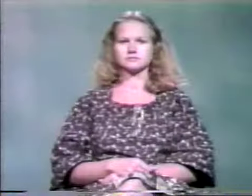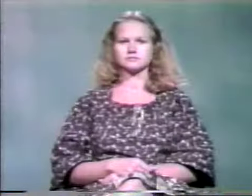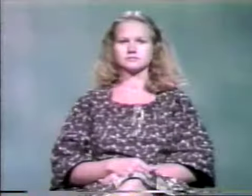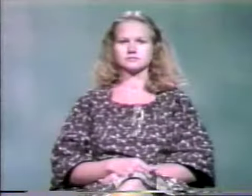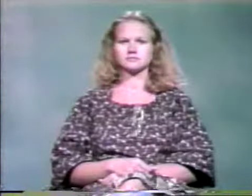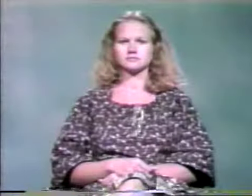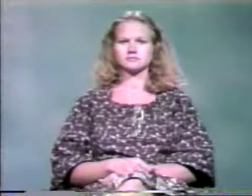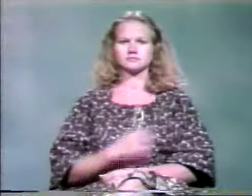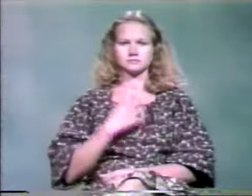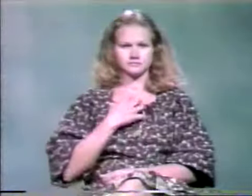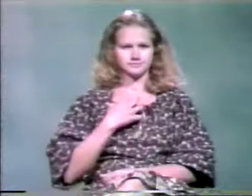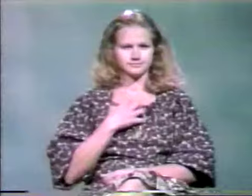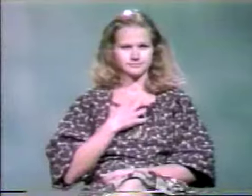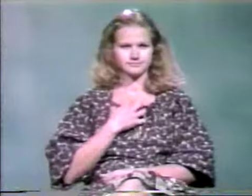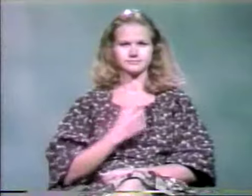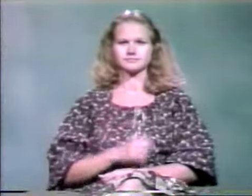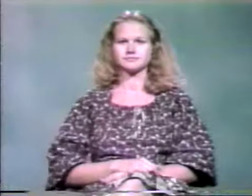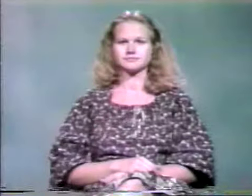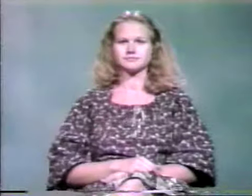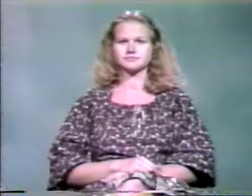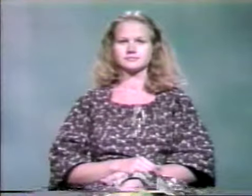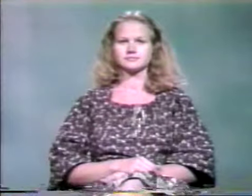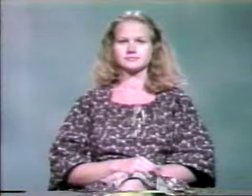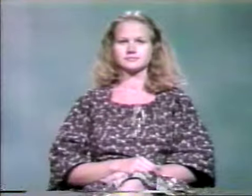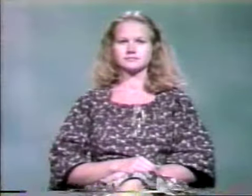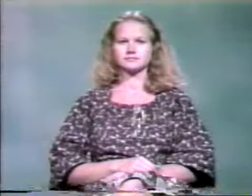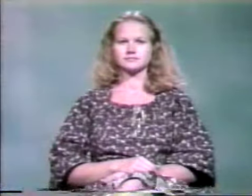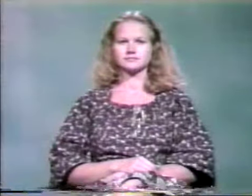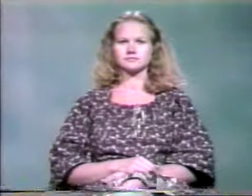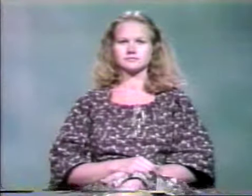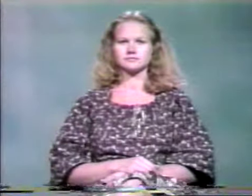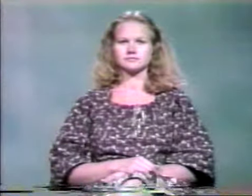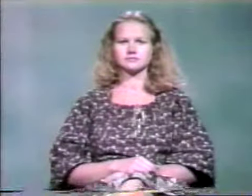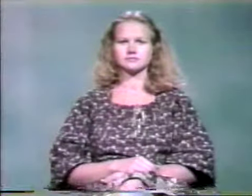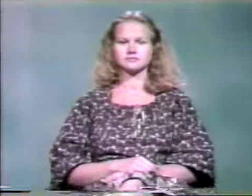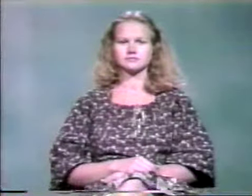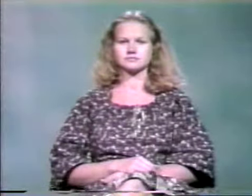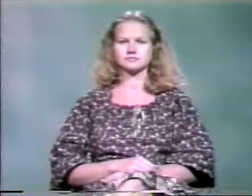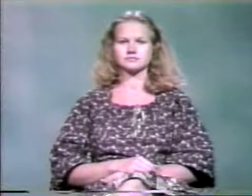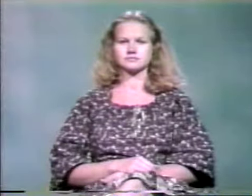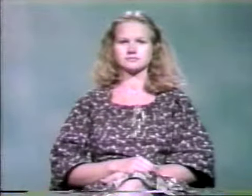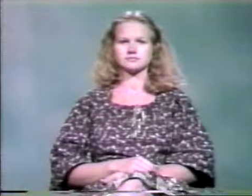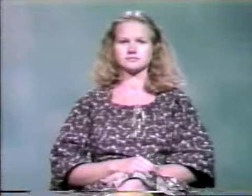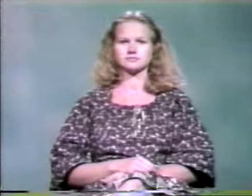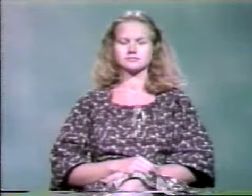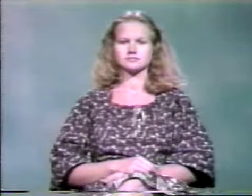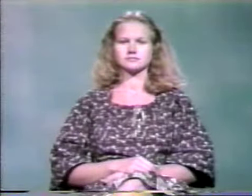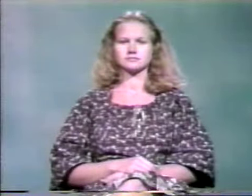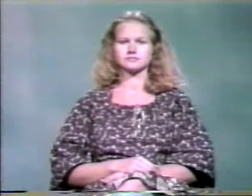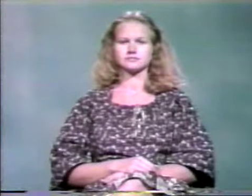To complain. A two-handed form of the sign complain, meaning to complain and complain.